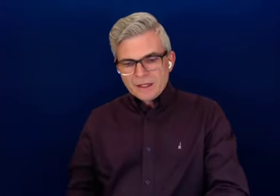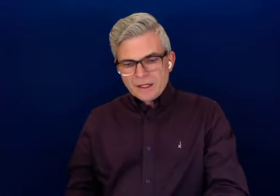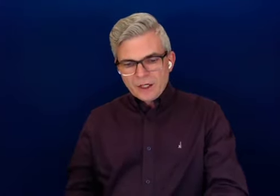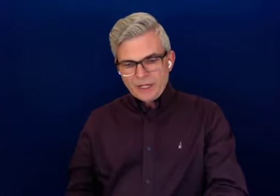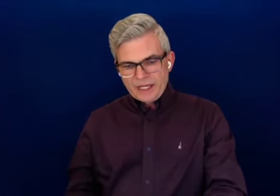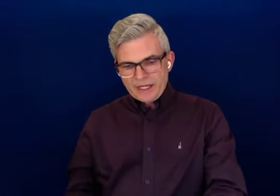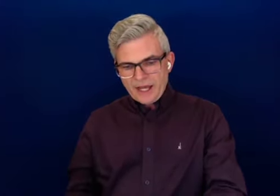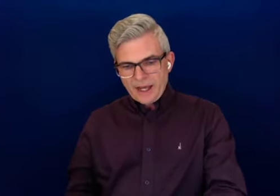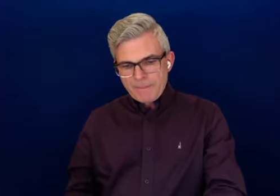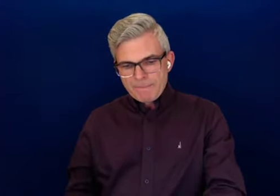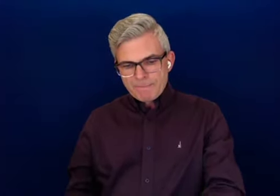Okay,